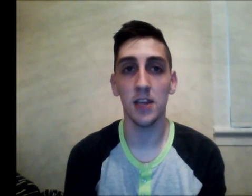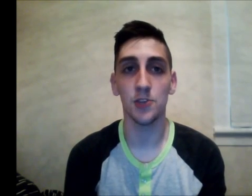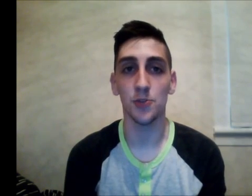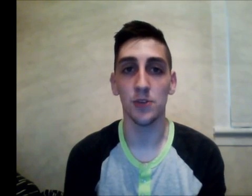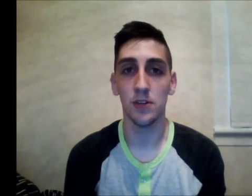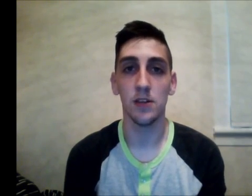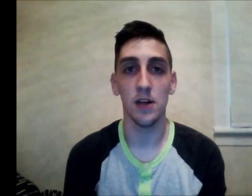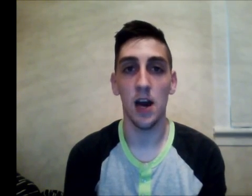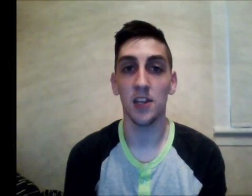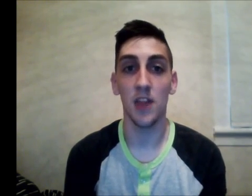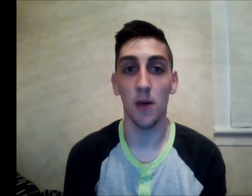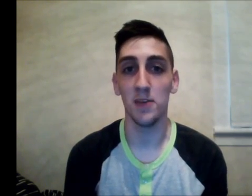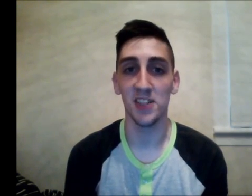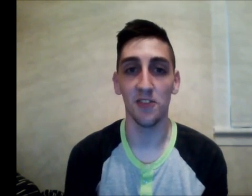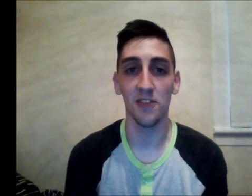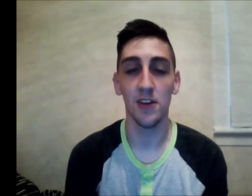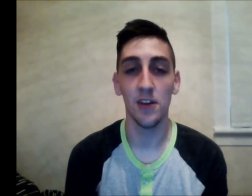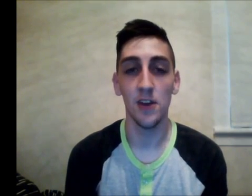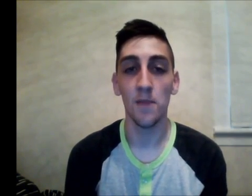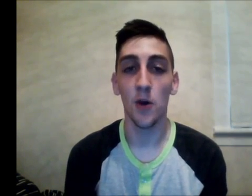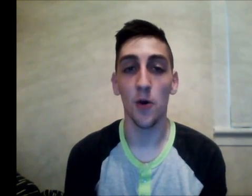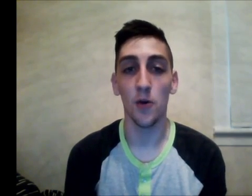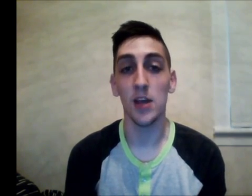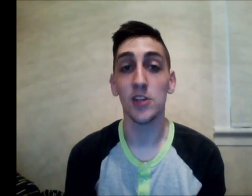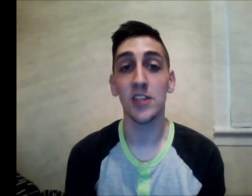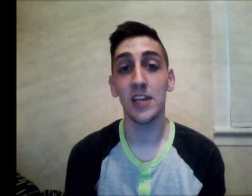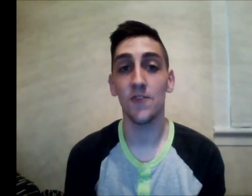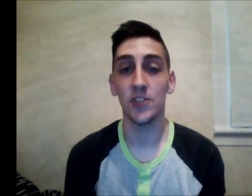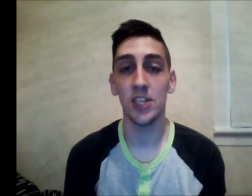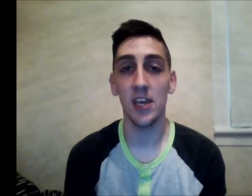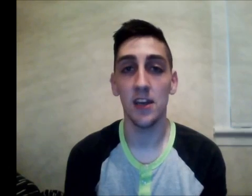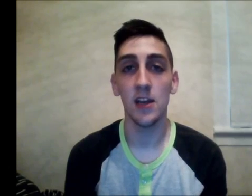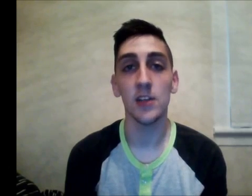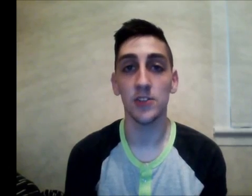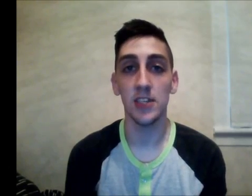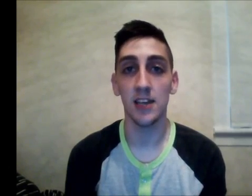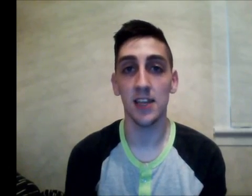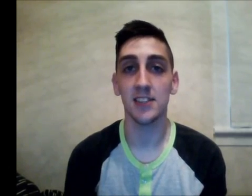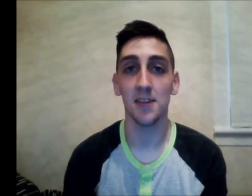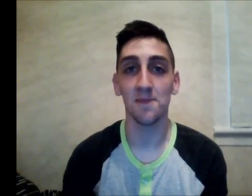intro. I did that one myself. Okay, so that's it for today. So I'll see you guys next time.